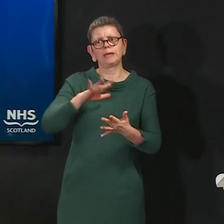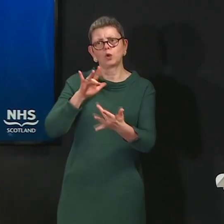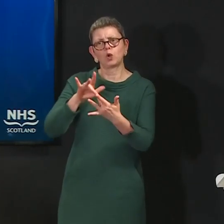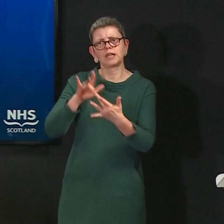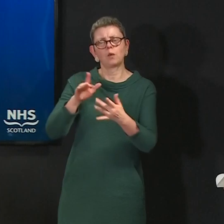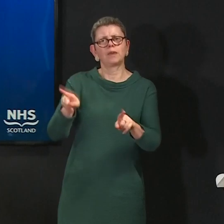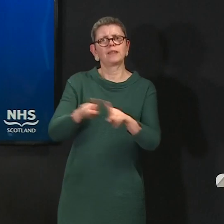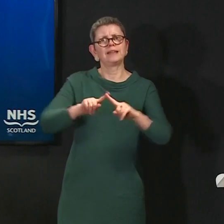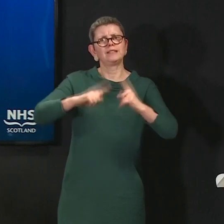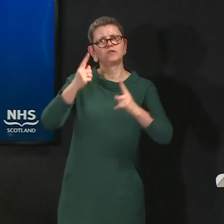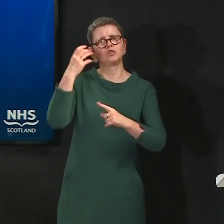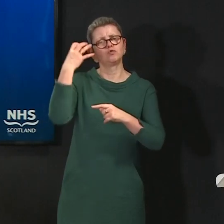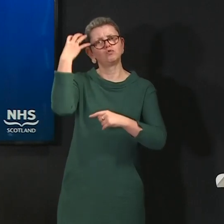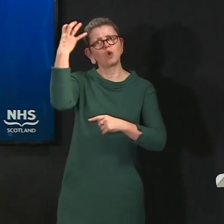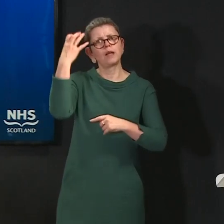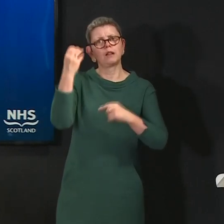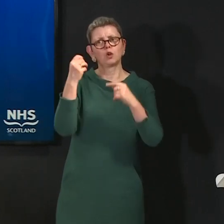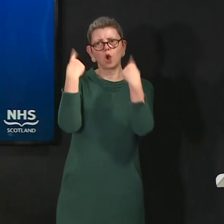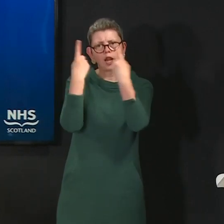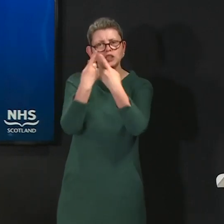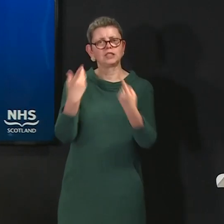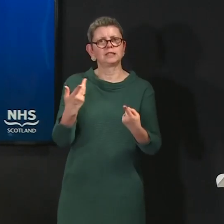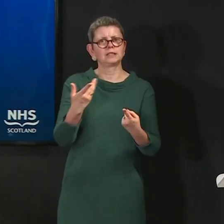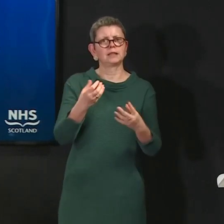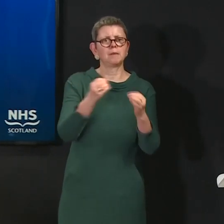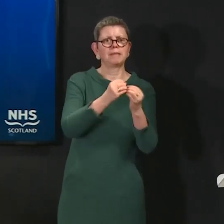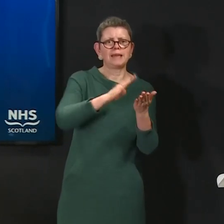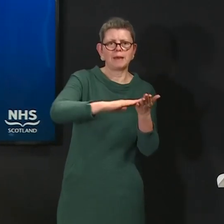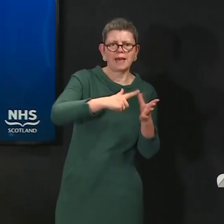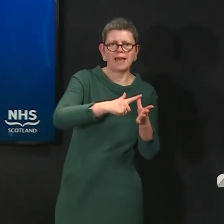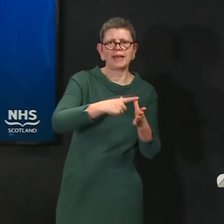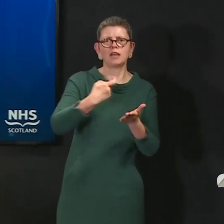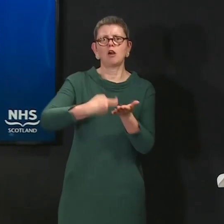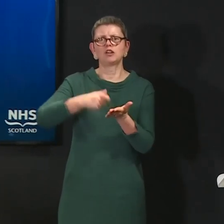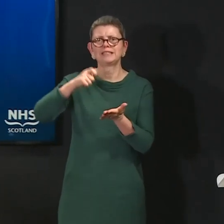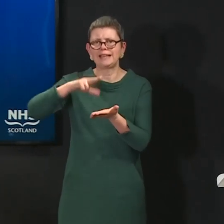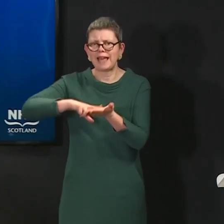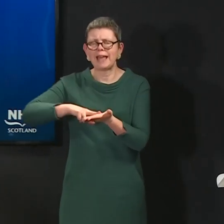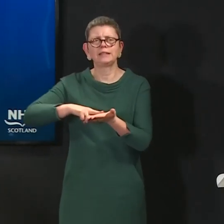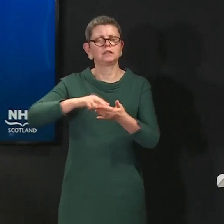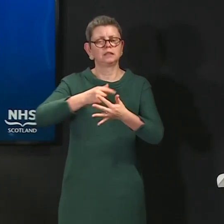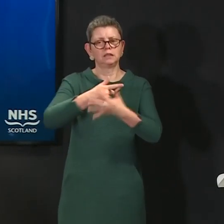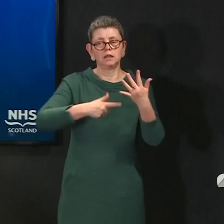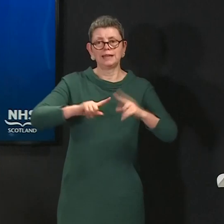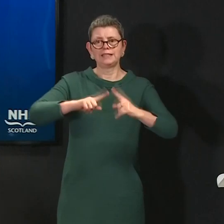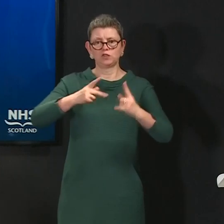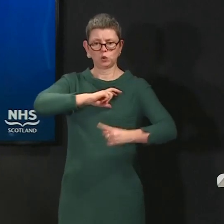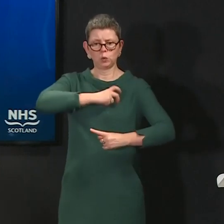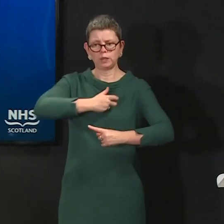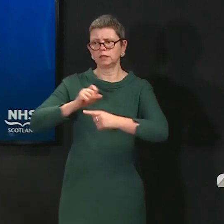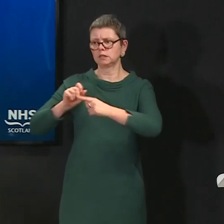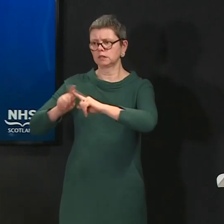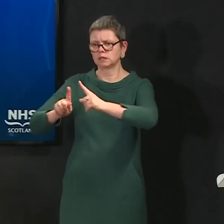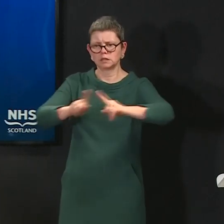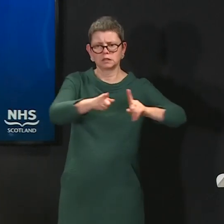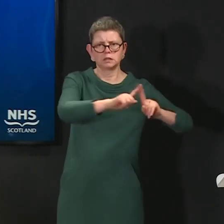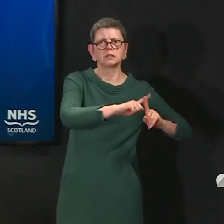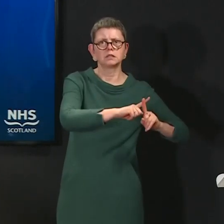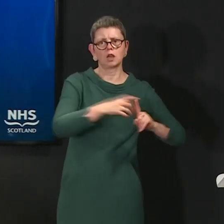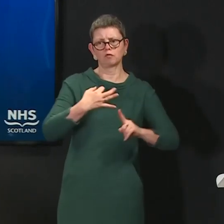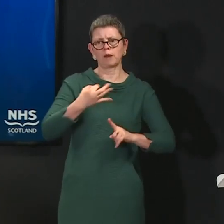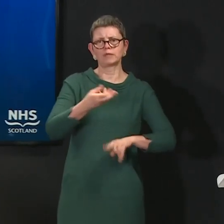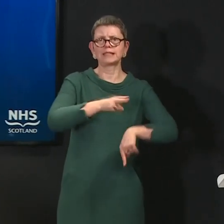the BMA and the RCN. We have begun to alert the unions representing staff across our NHS so